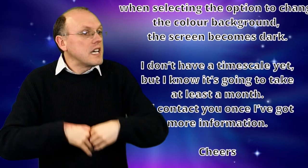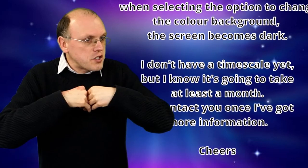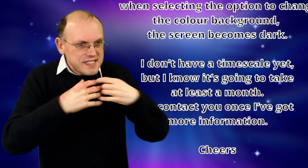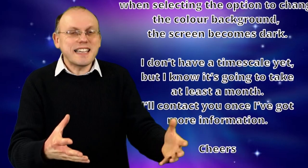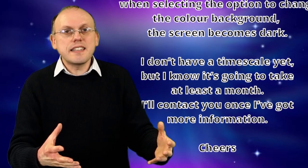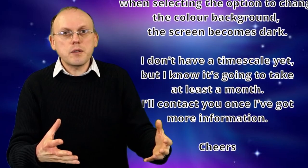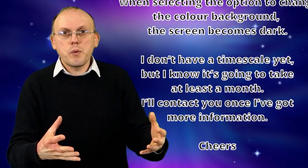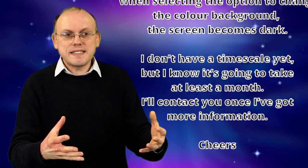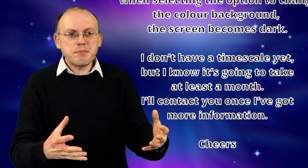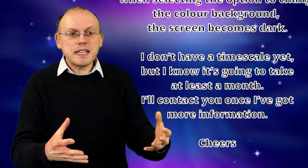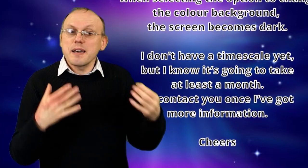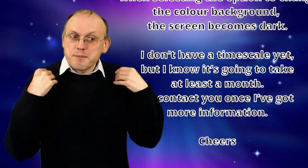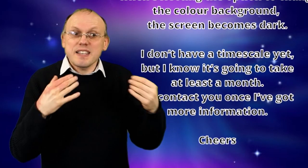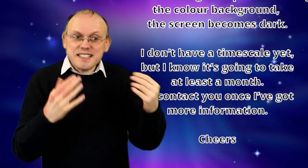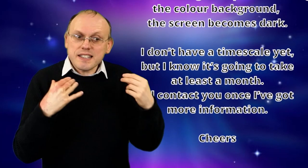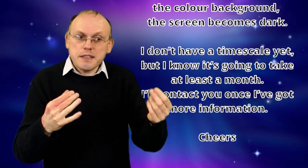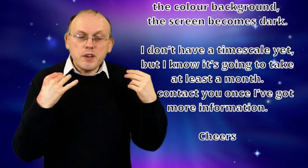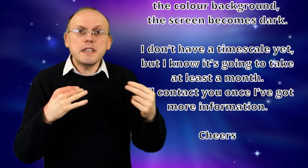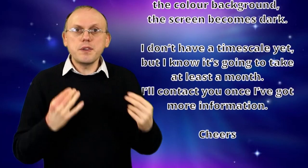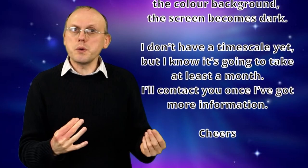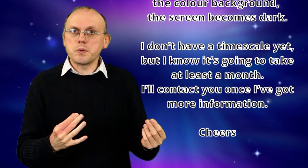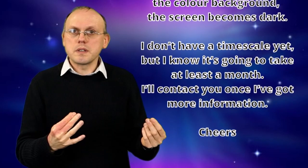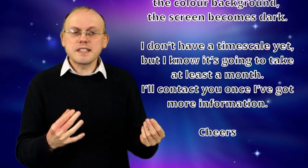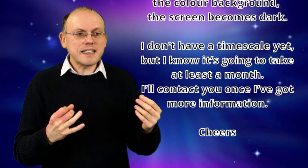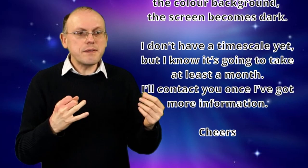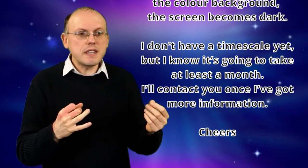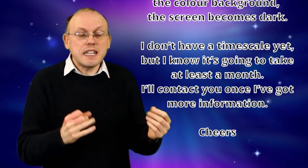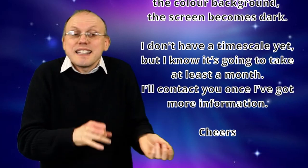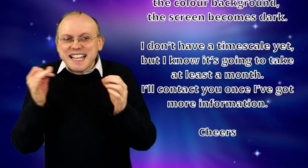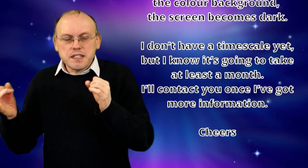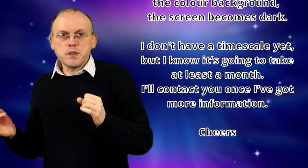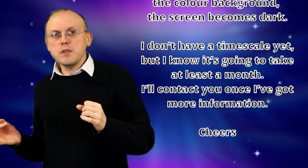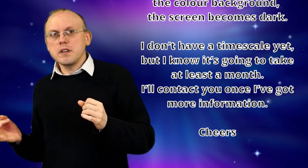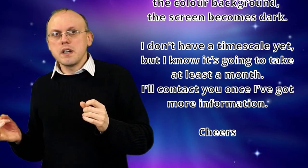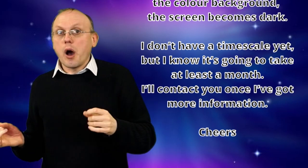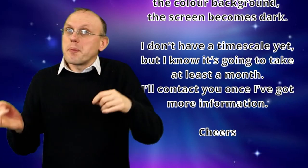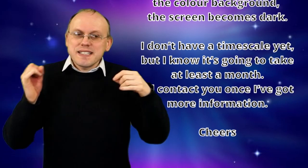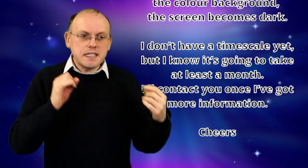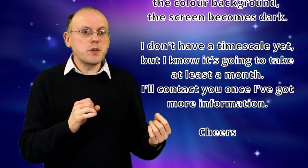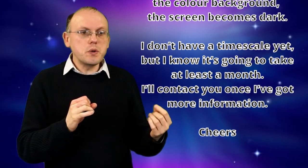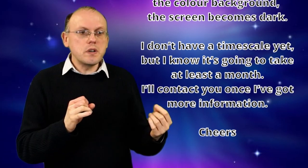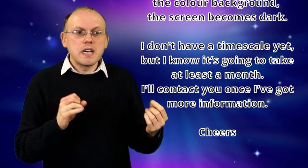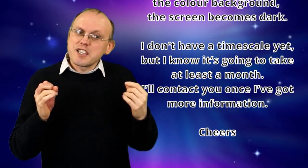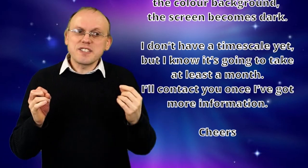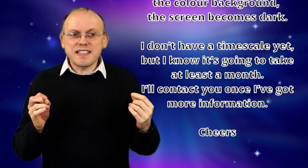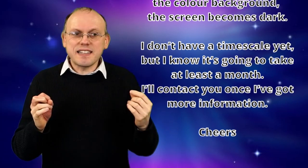just stating what's happening, but it doesn't give any view. It doesn't give any negative view or positive view. It's just stating